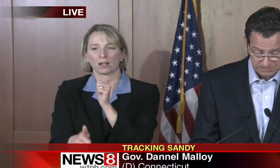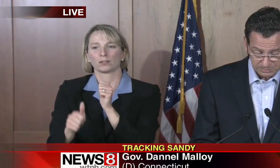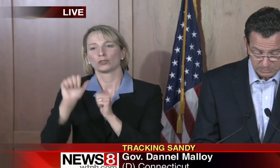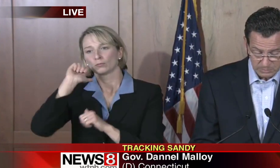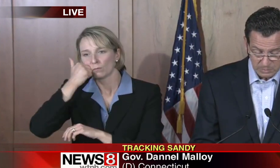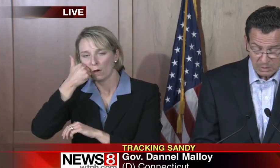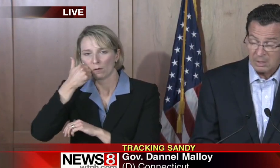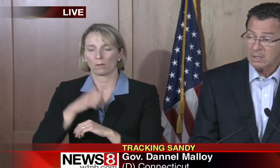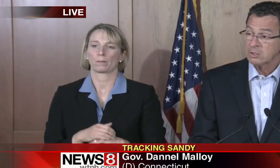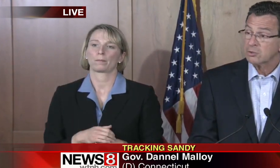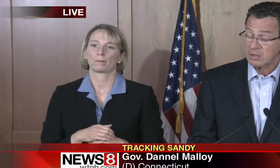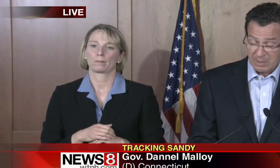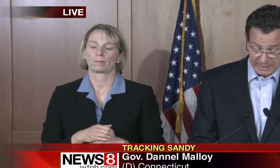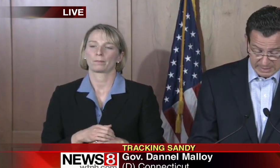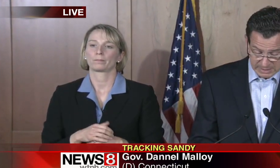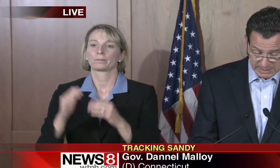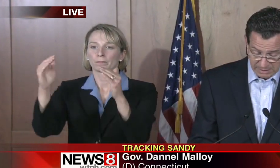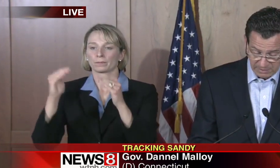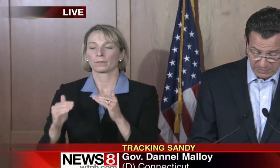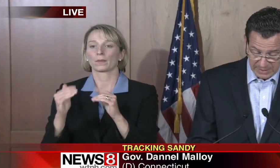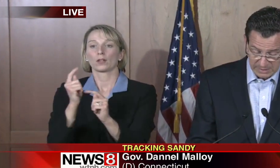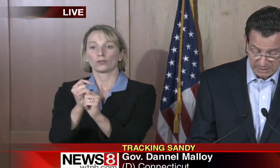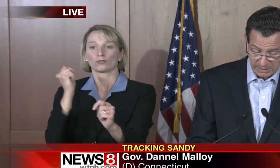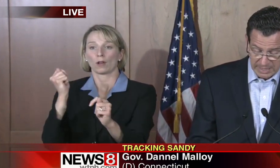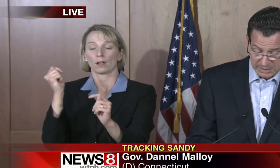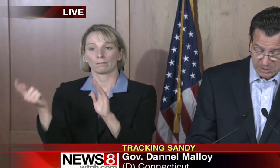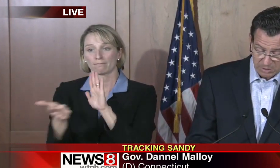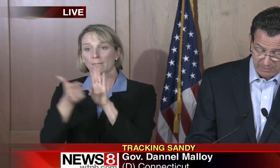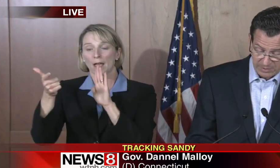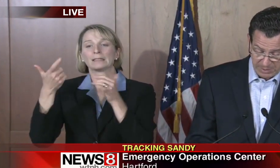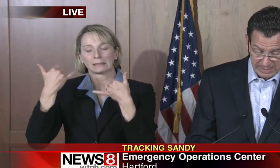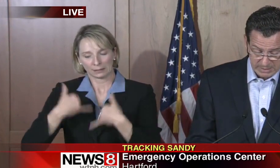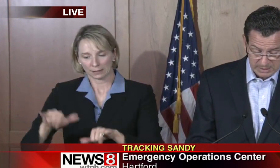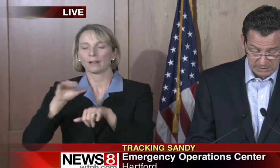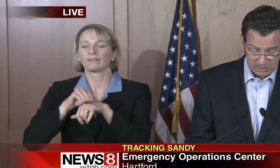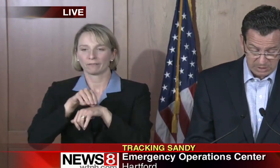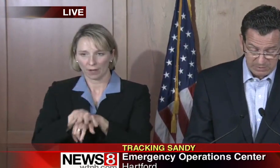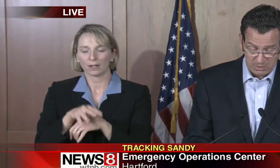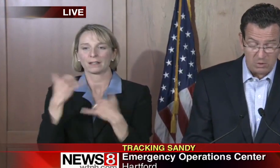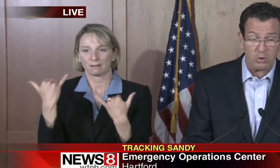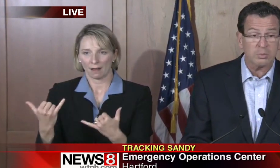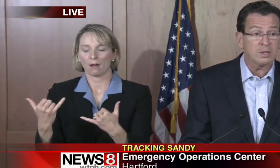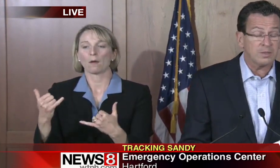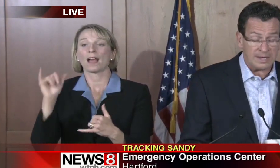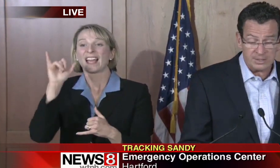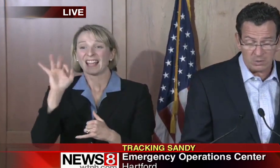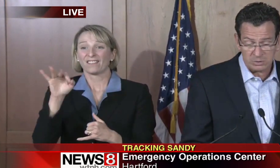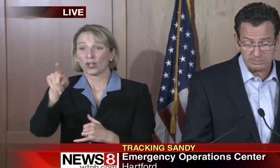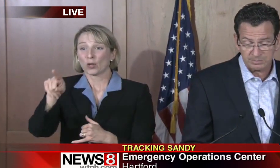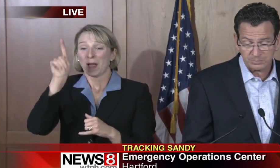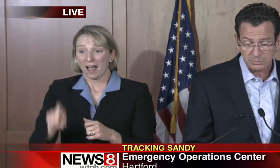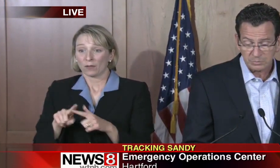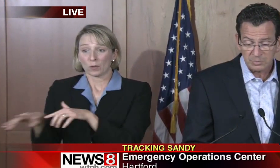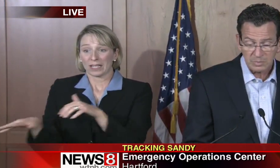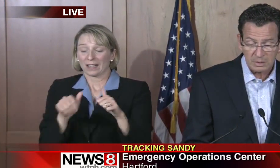tomorrow. The truck ban is still in effect, and unless your life depends on your leaving your home, then